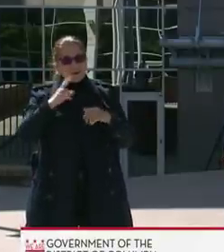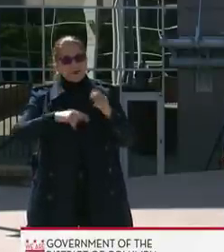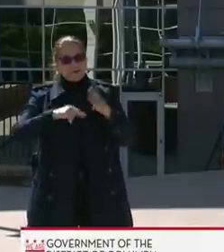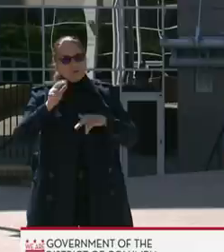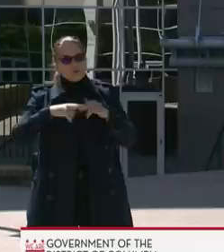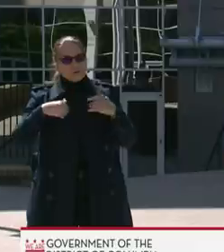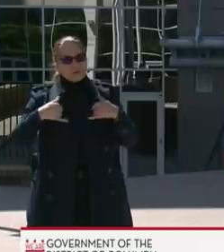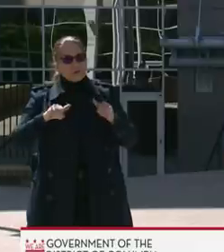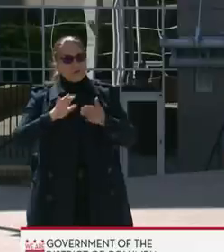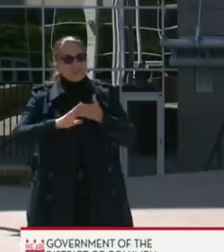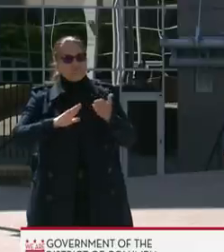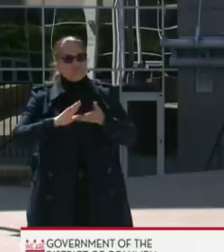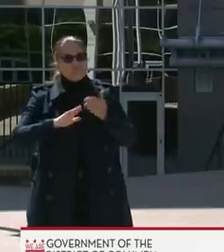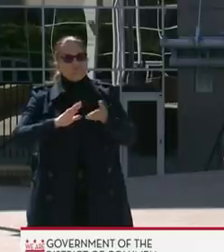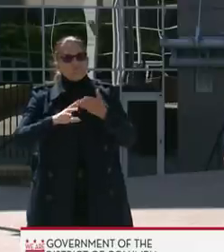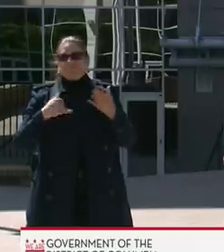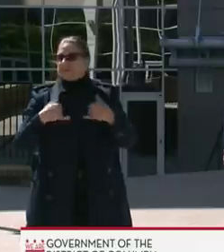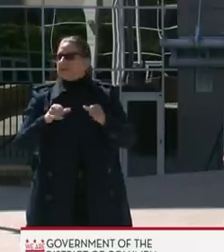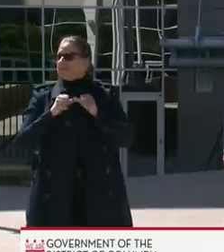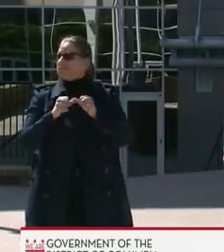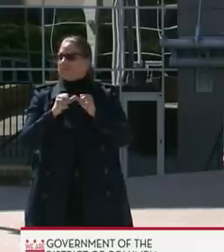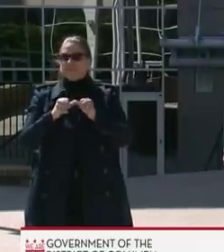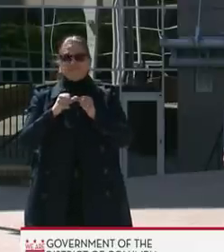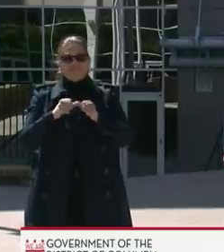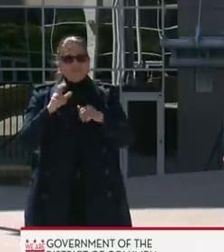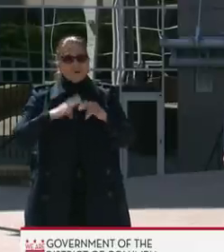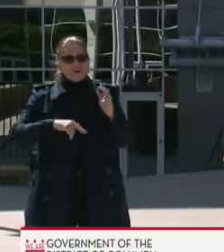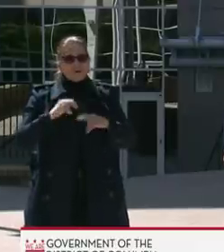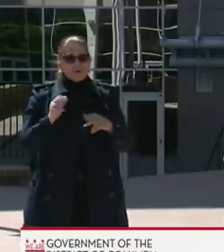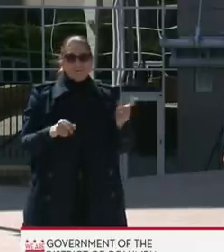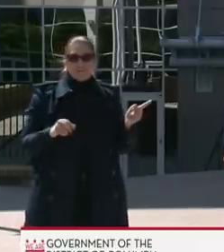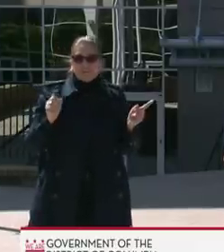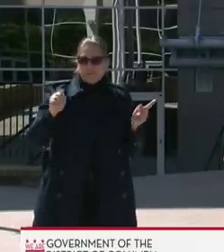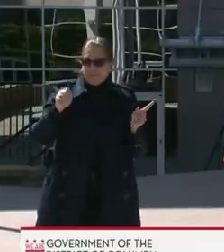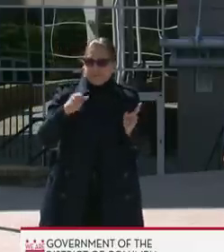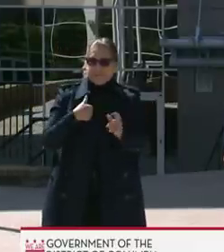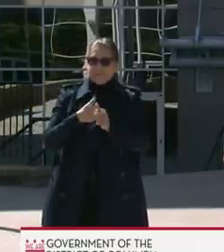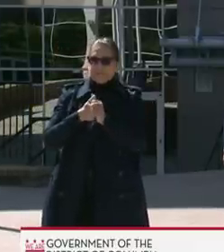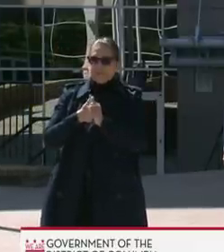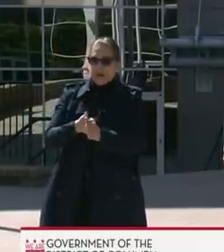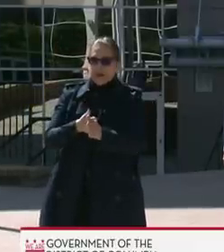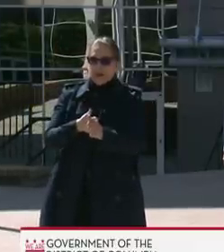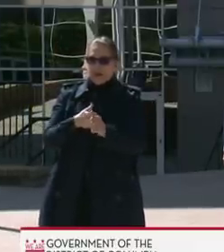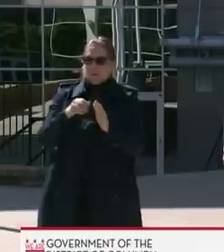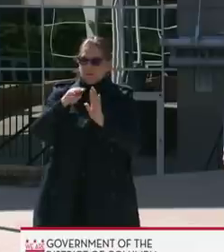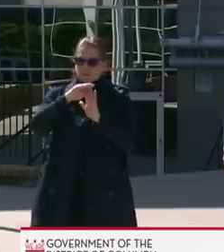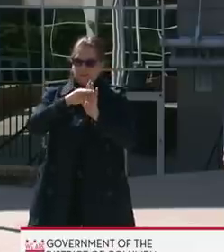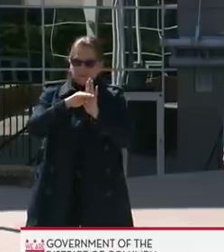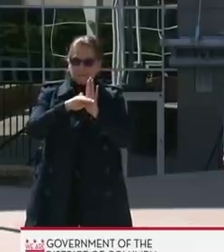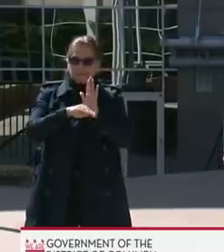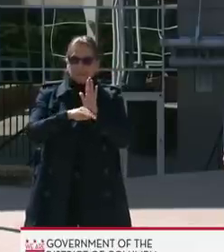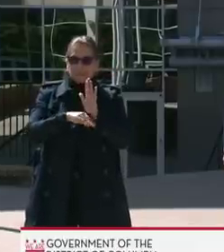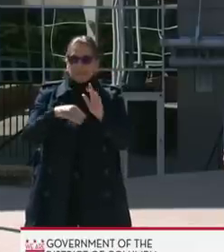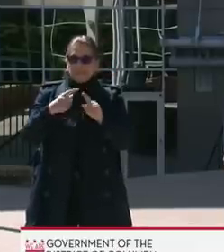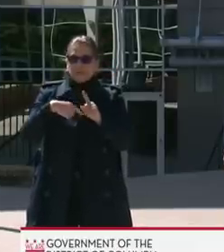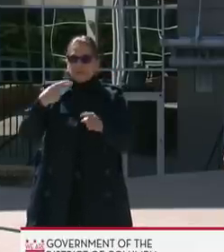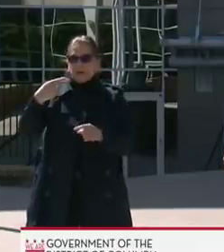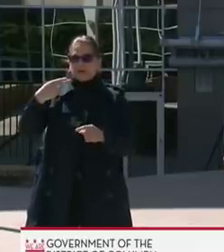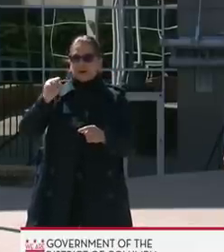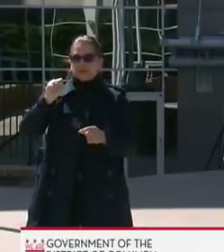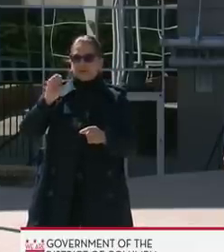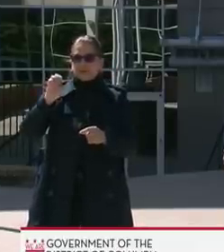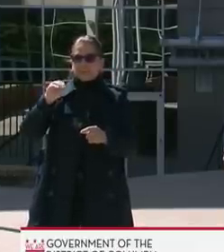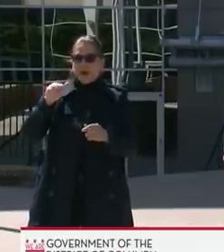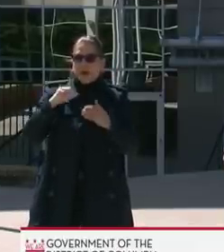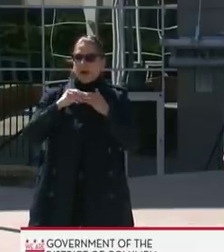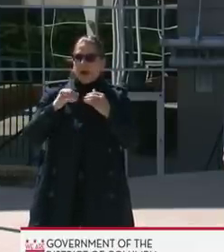Sure. We're following a guide that HCEMA put out about critical and essential services during the COVID